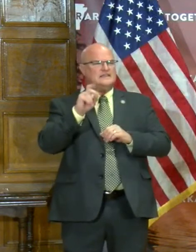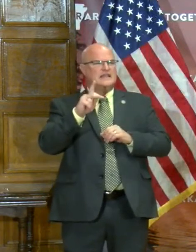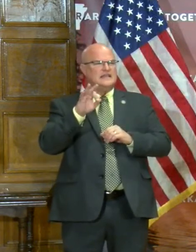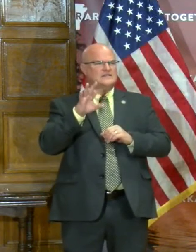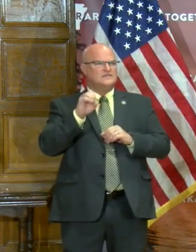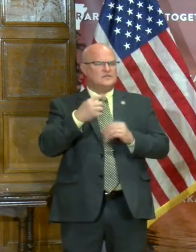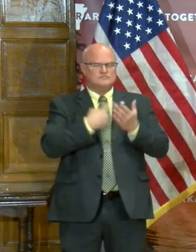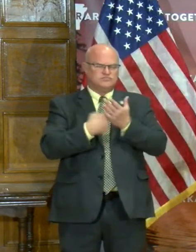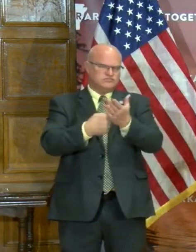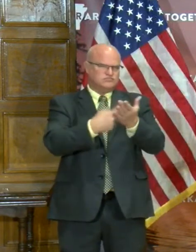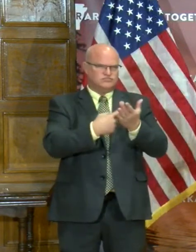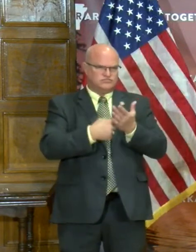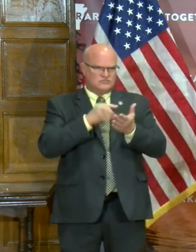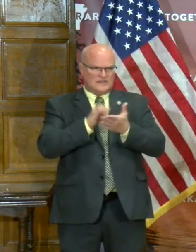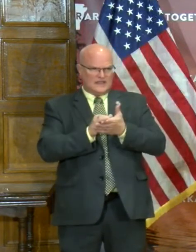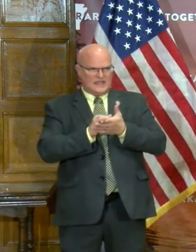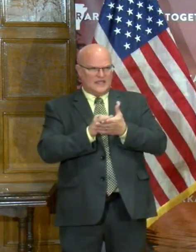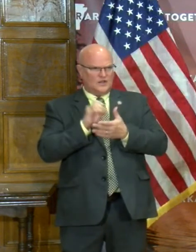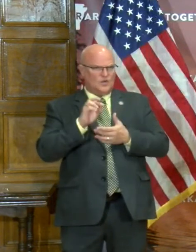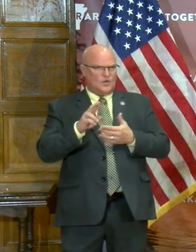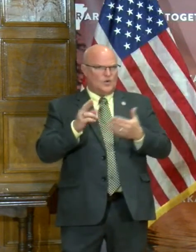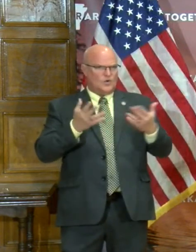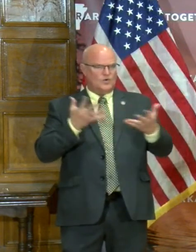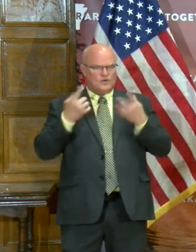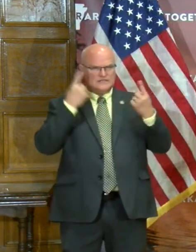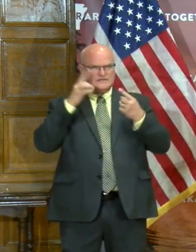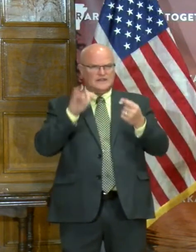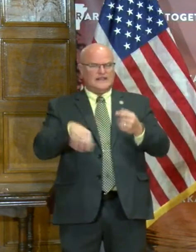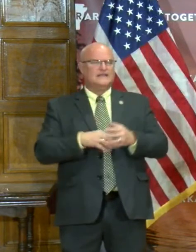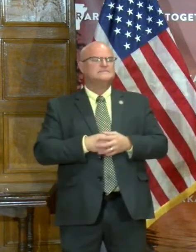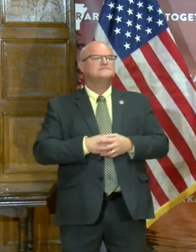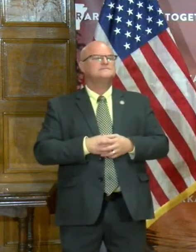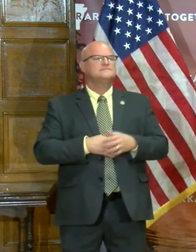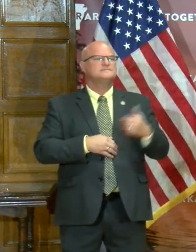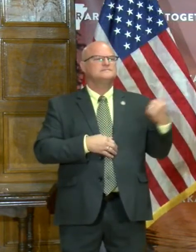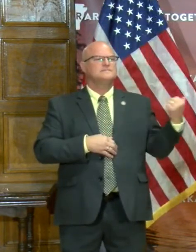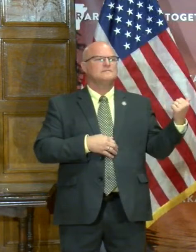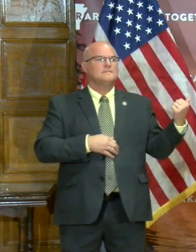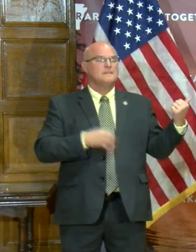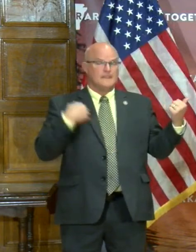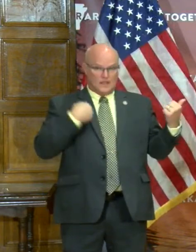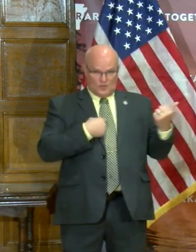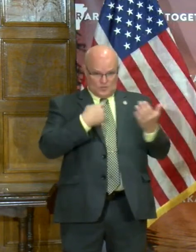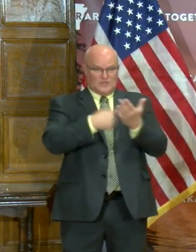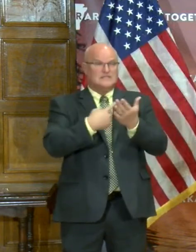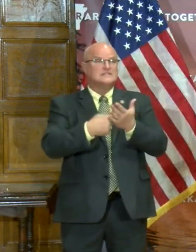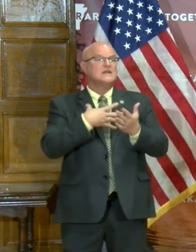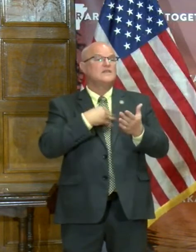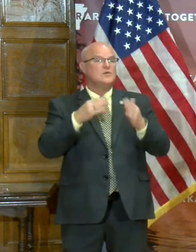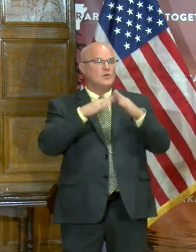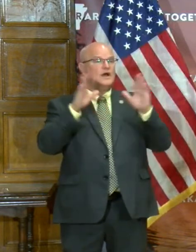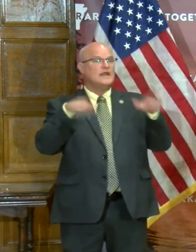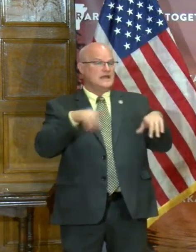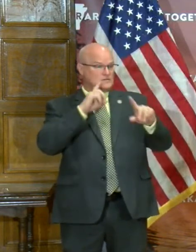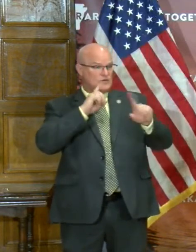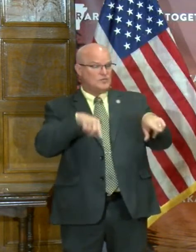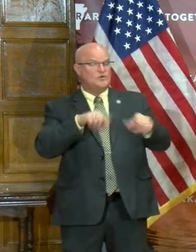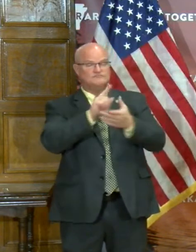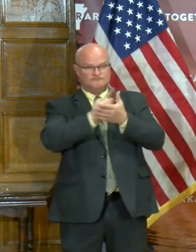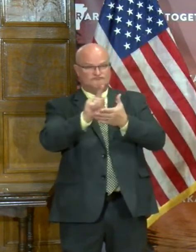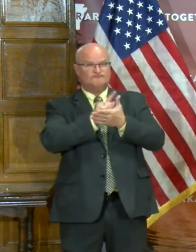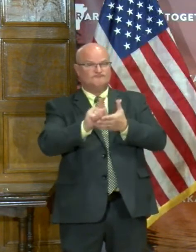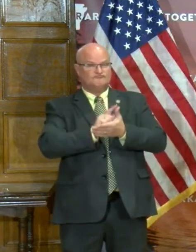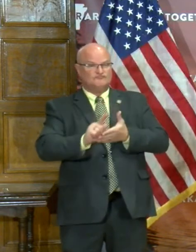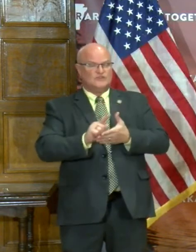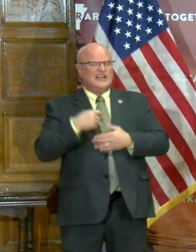something you guys have been discussing or if you have been considering that. We discuss the White House report every week.